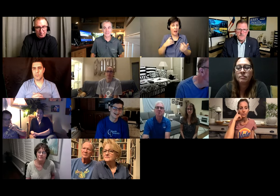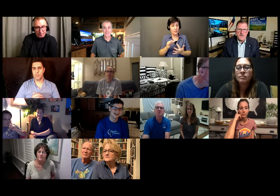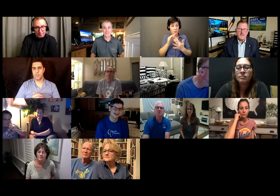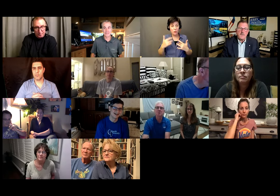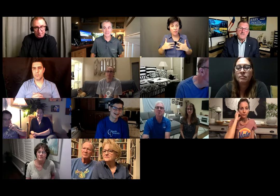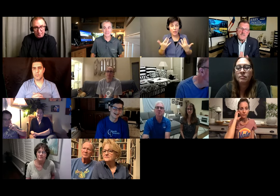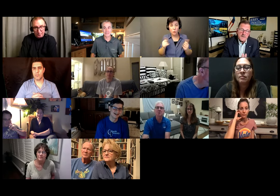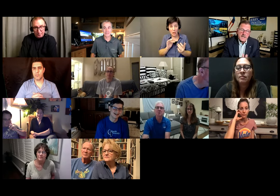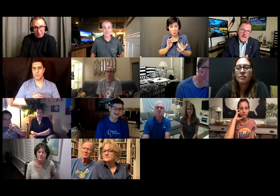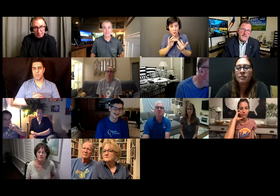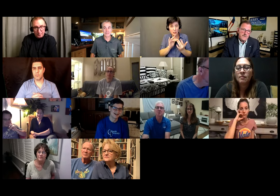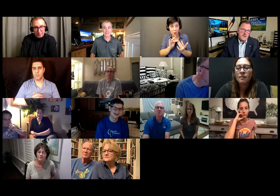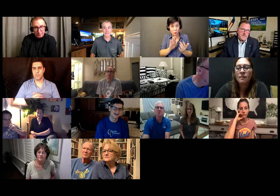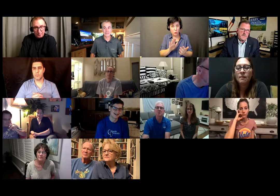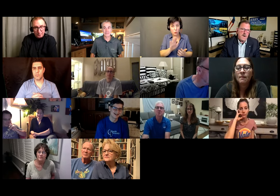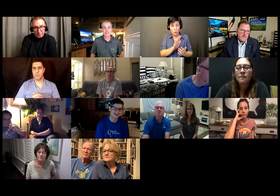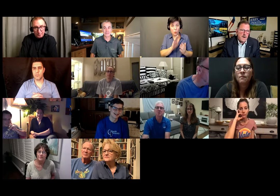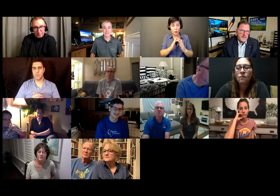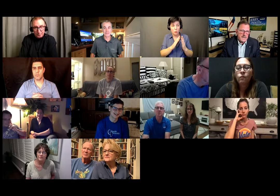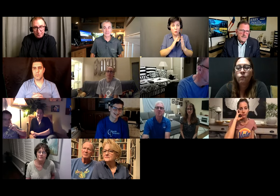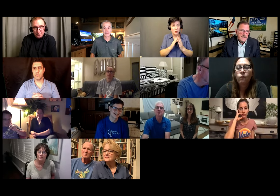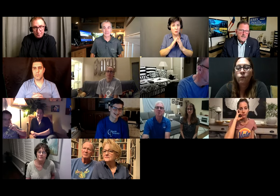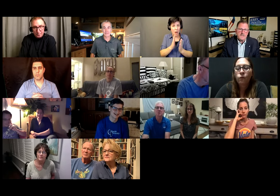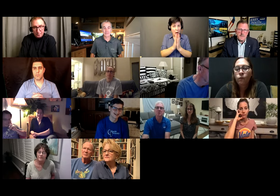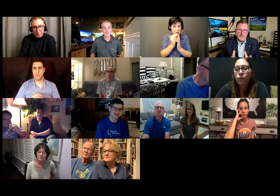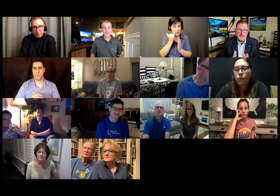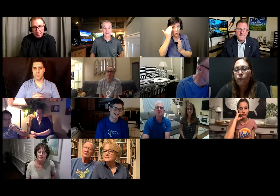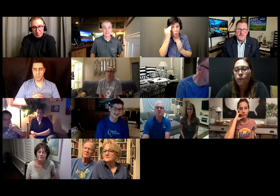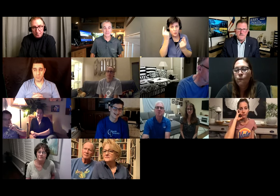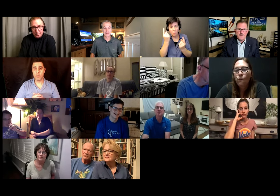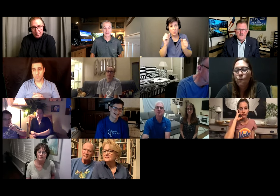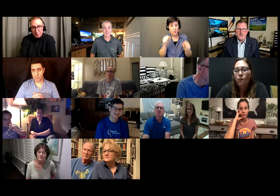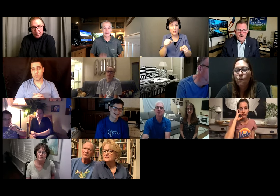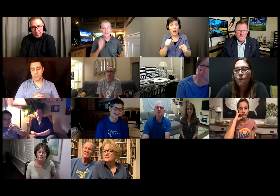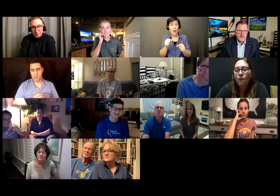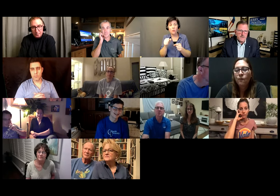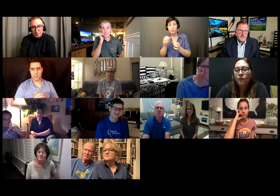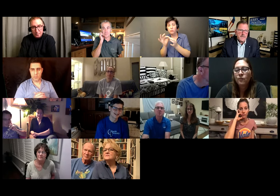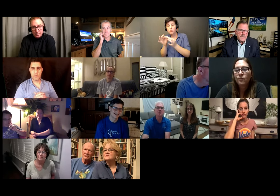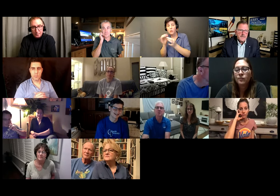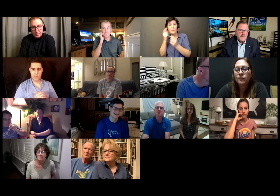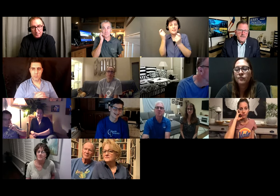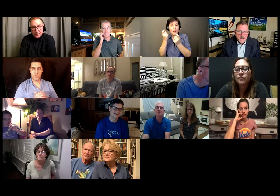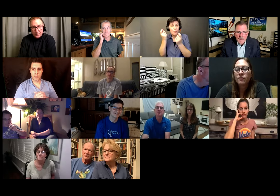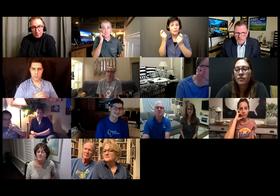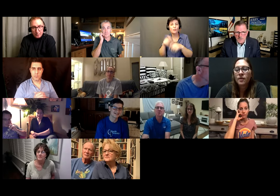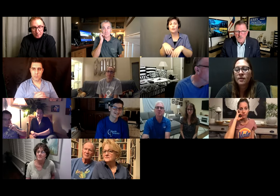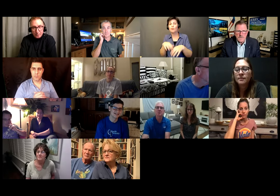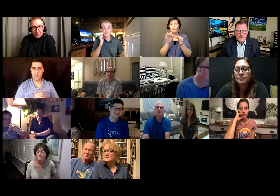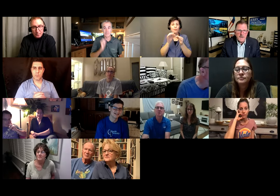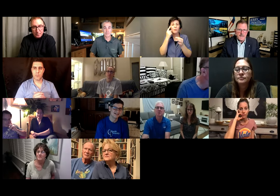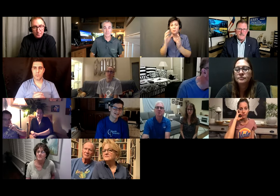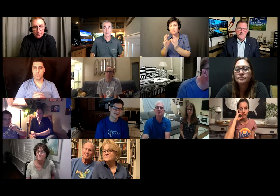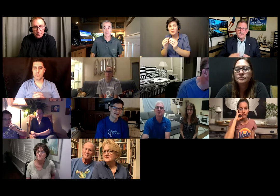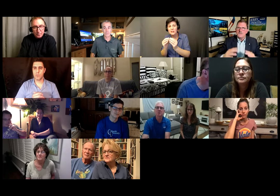your community and say, would somebody like to interpret for our meeting? Would somebody like to interpret for the celebration that we're doing? That would be